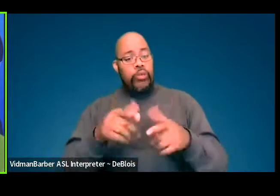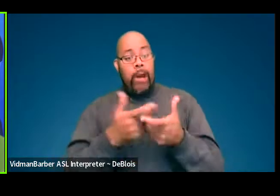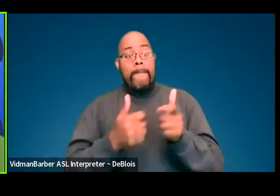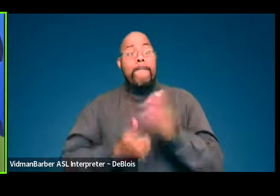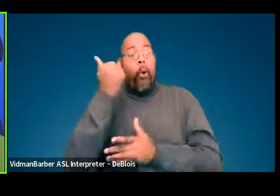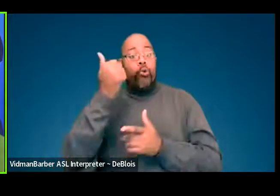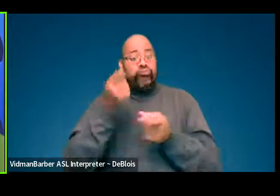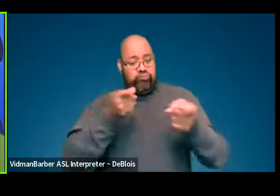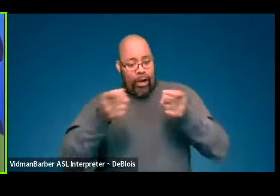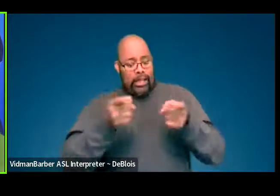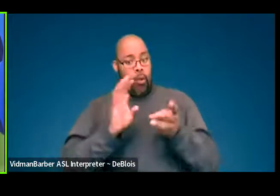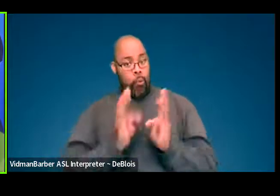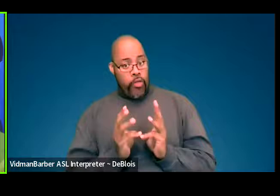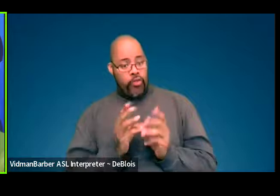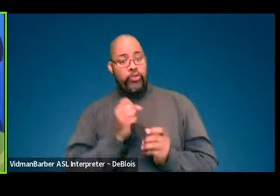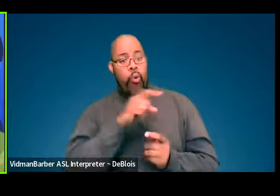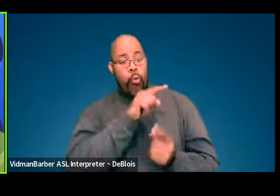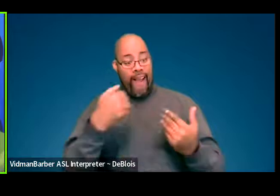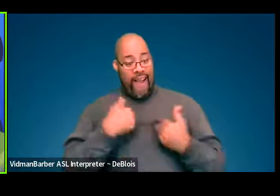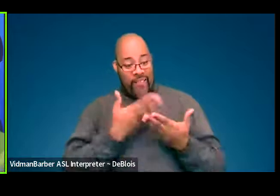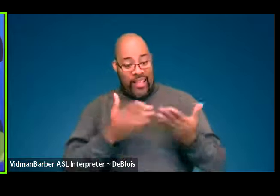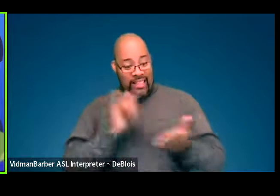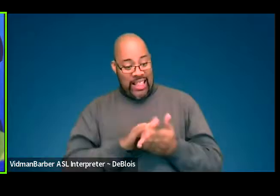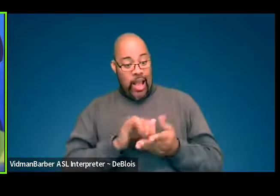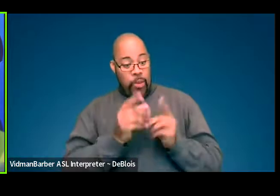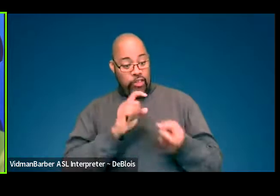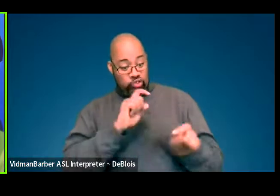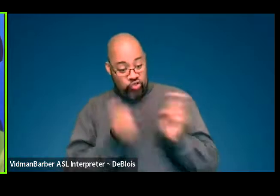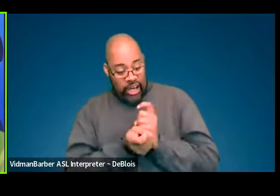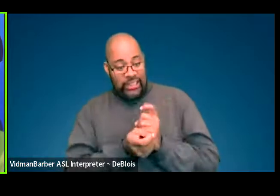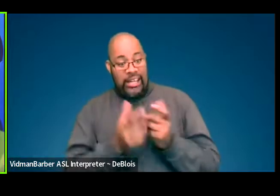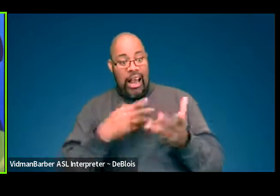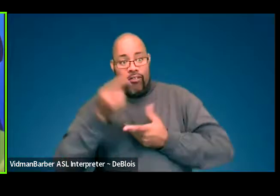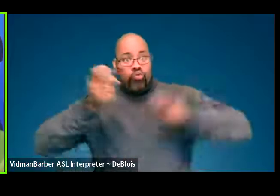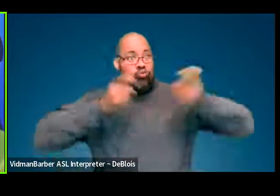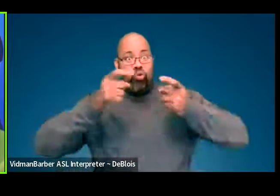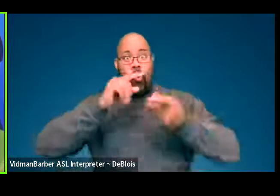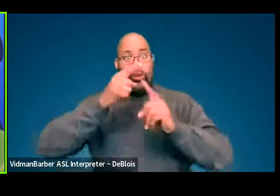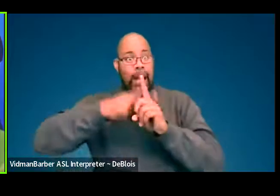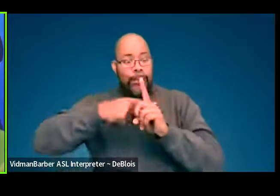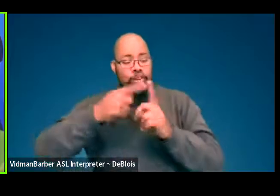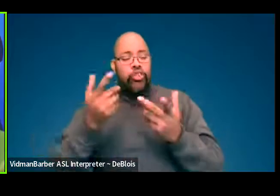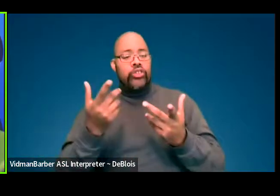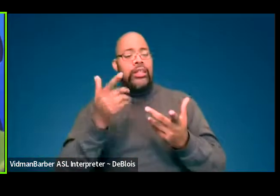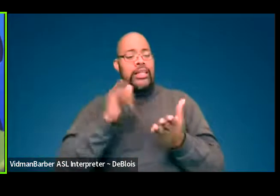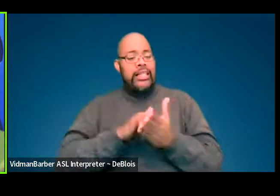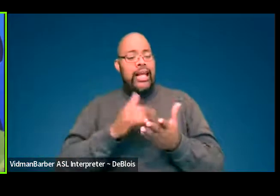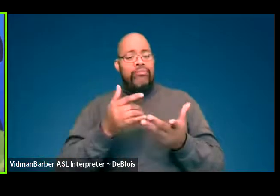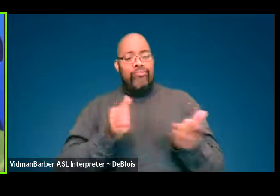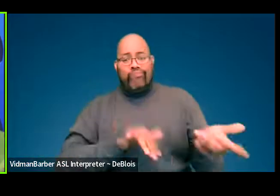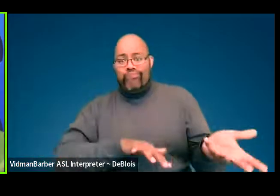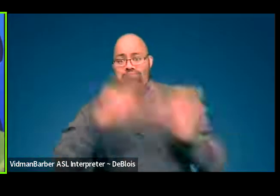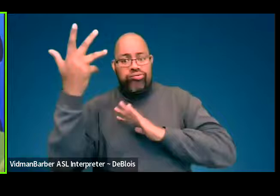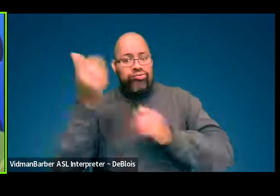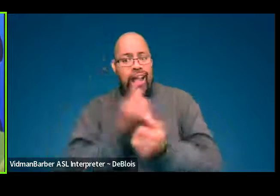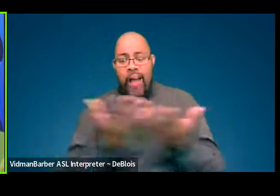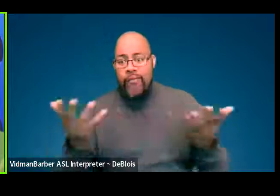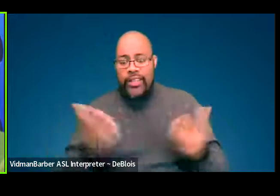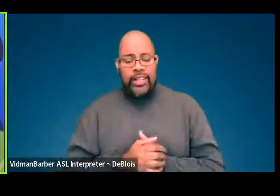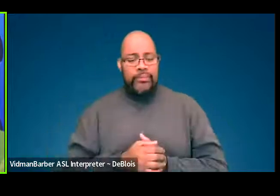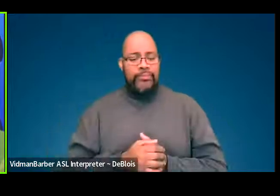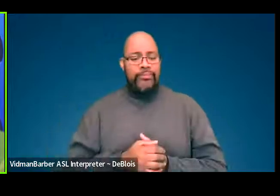largely regulates climate. So when we have things like climate change and out of control temperatures, it just throws things out of